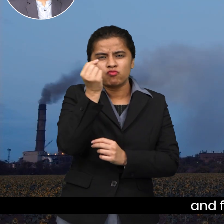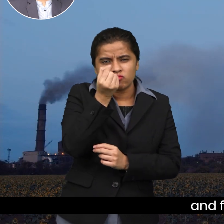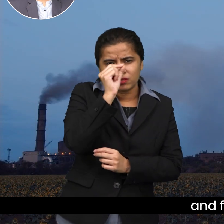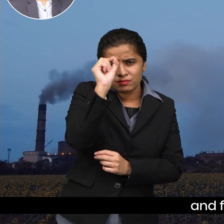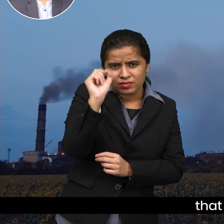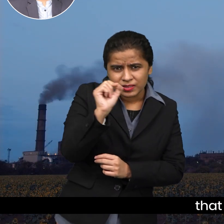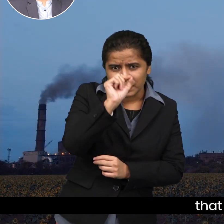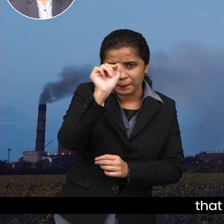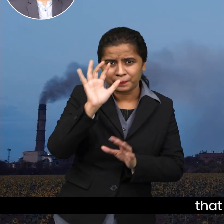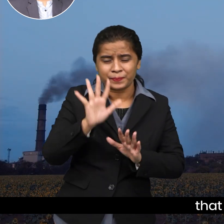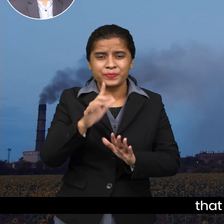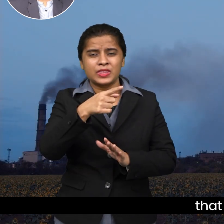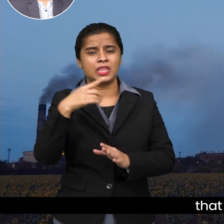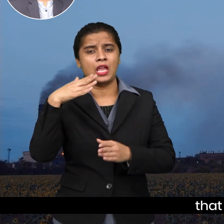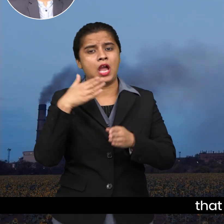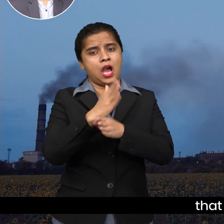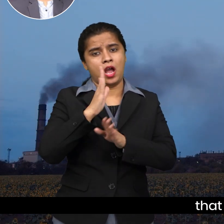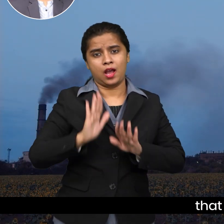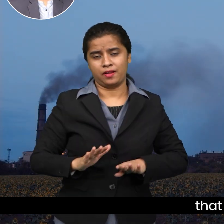particles that can be harmful.